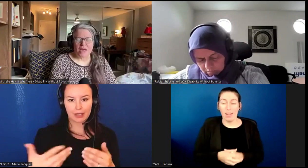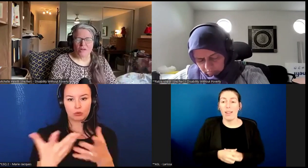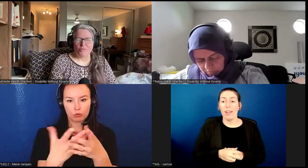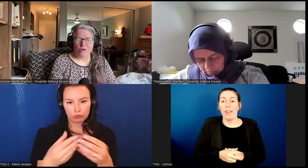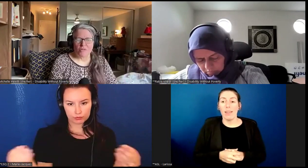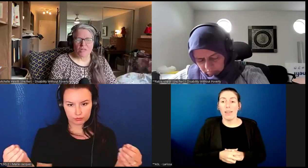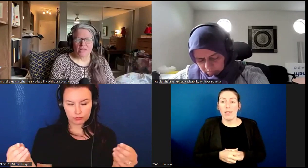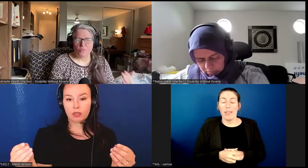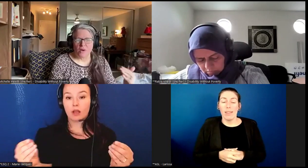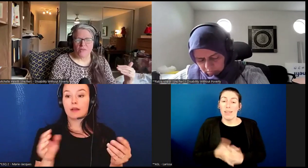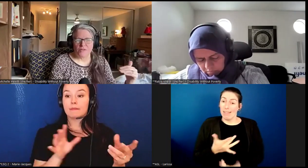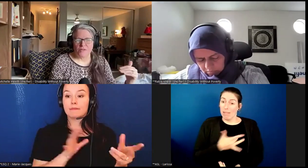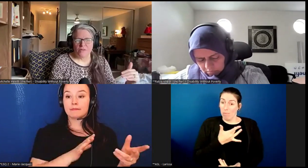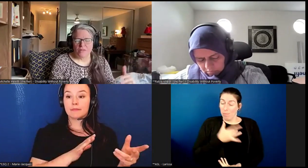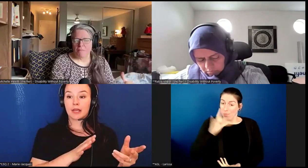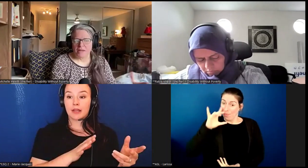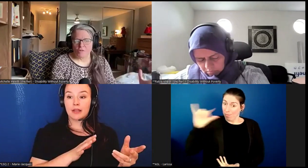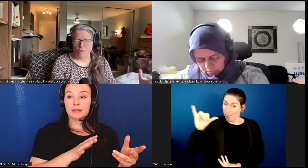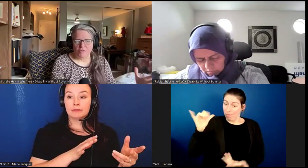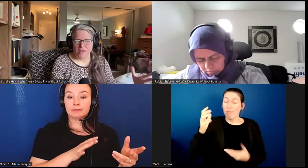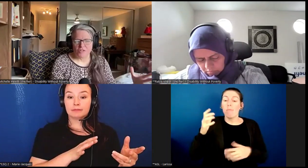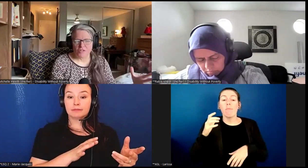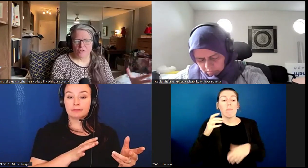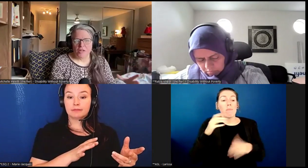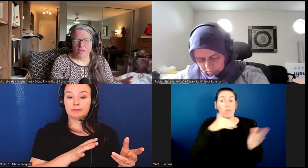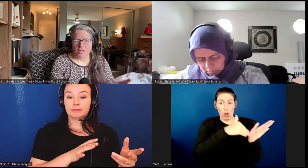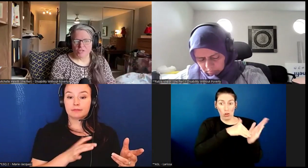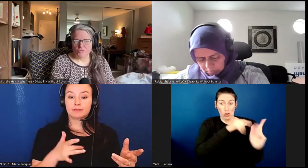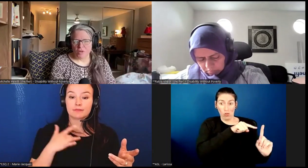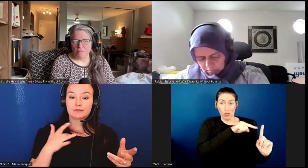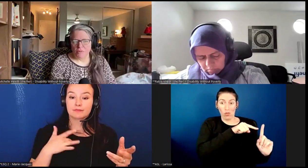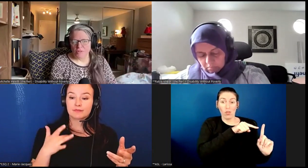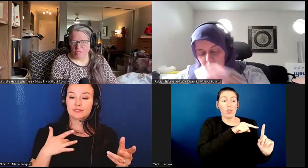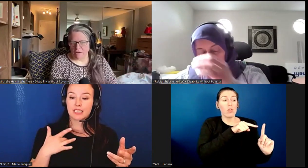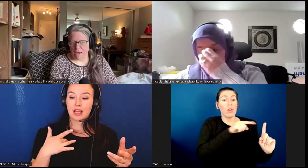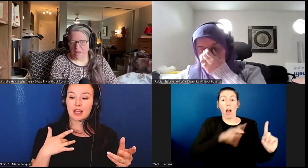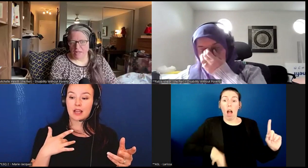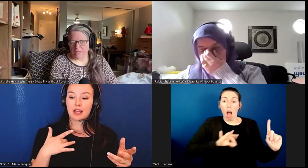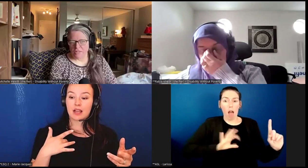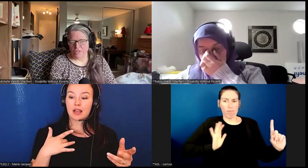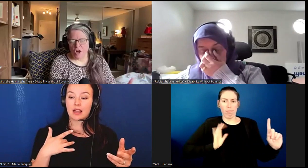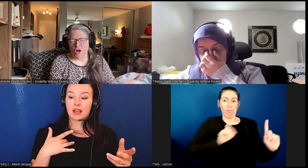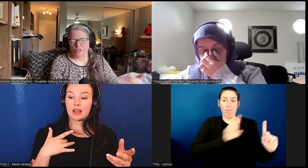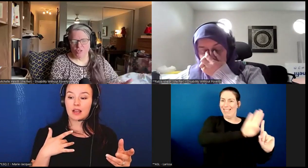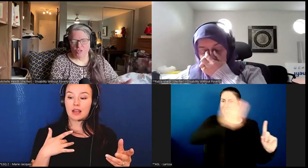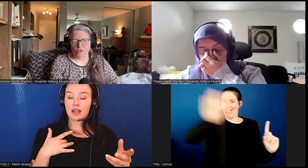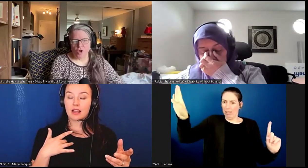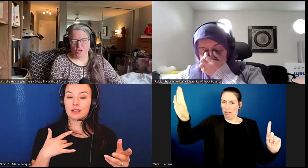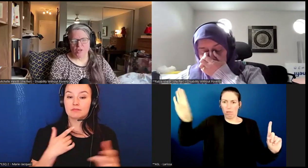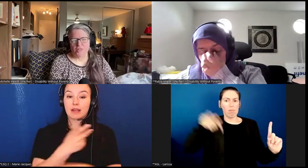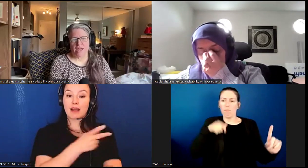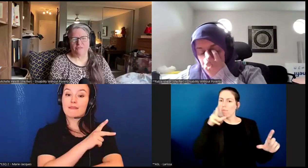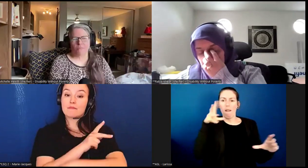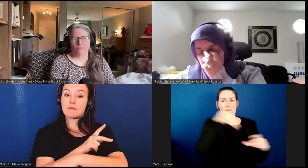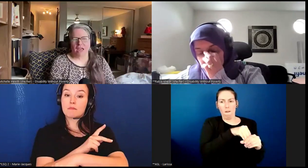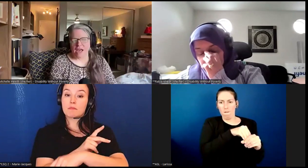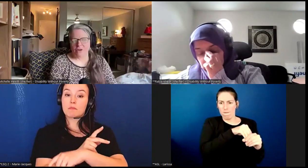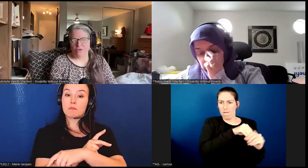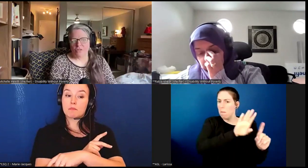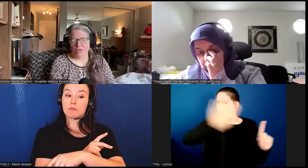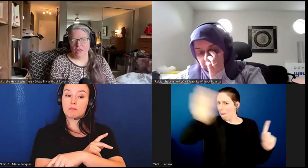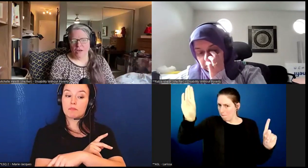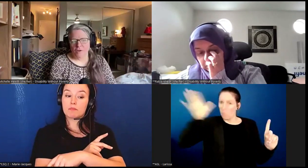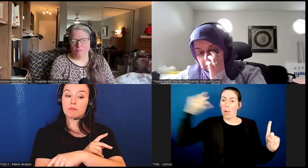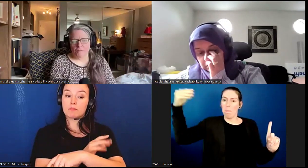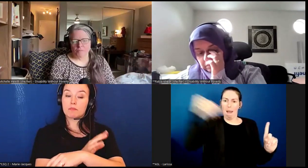some kind of process where the medical professional gets reimbursed directly. You're not going to have to pay